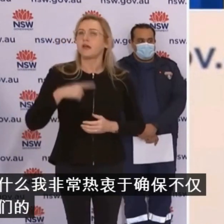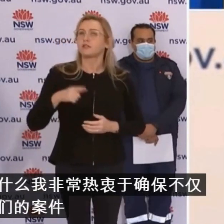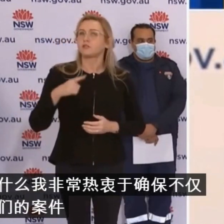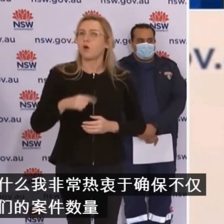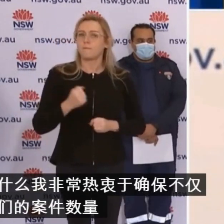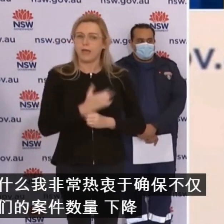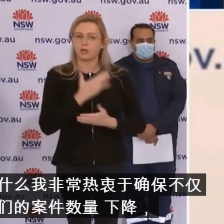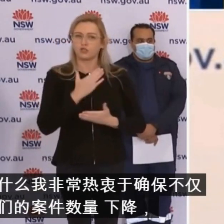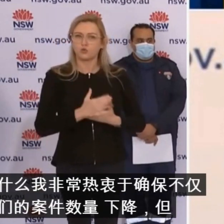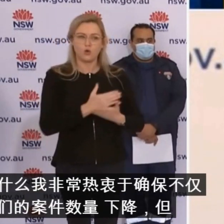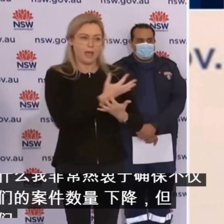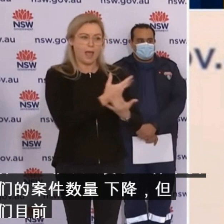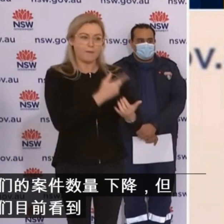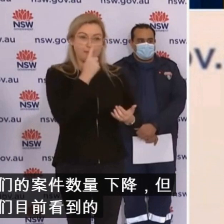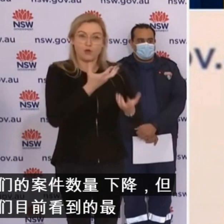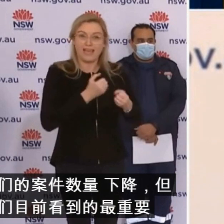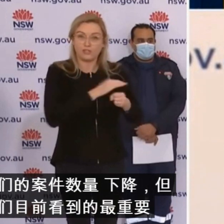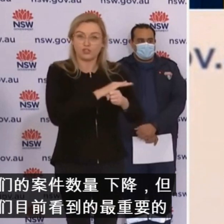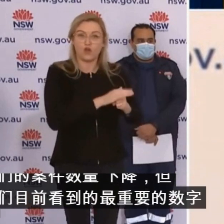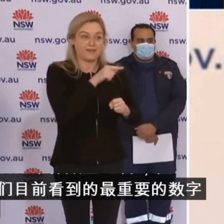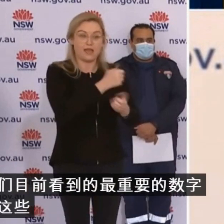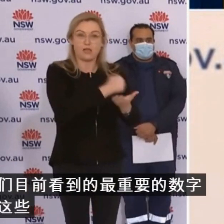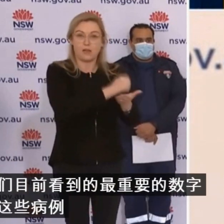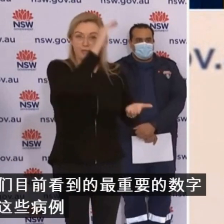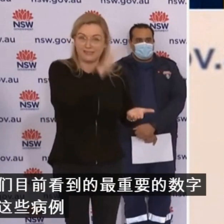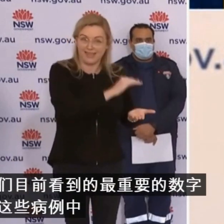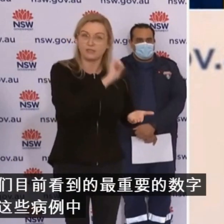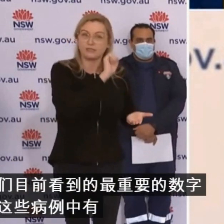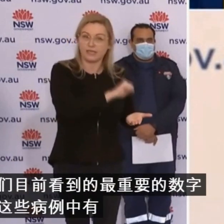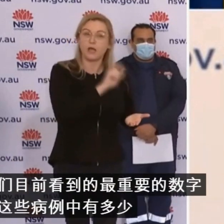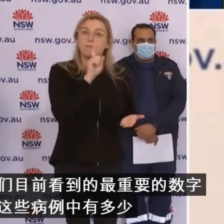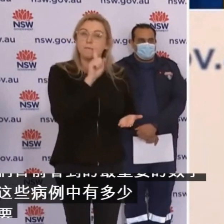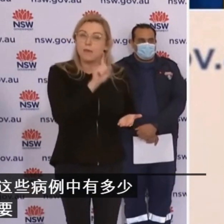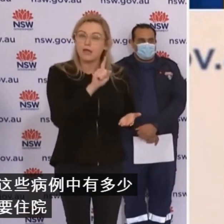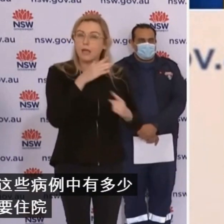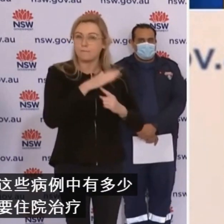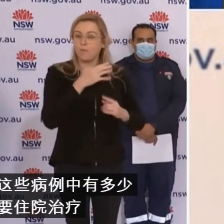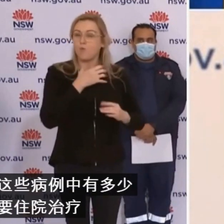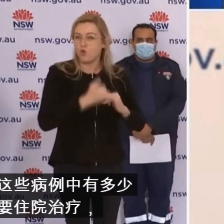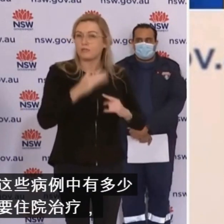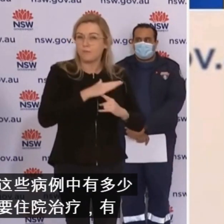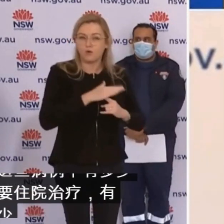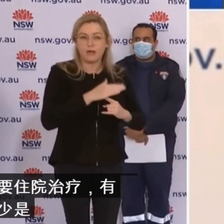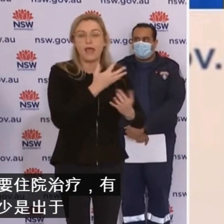our case numbers go down, but the most important numbers we look at the moment are how many of those case numbers are needing hospitalisation and how many are ending